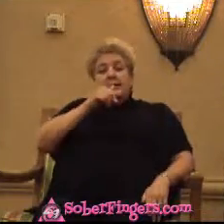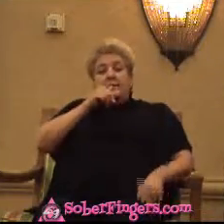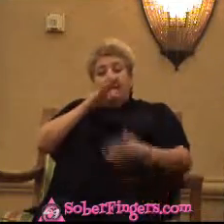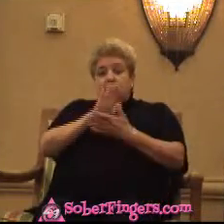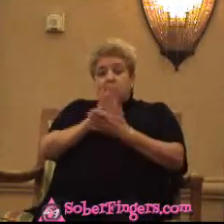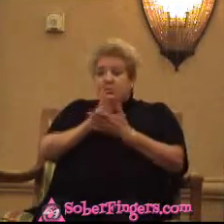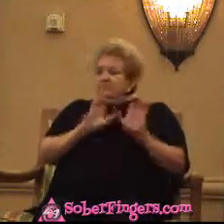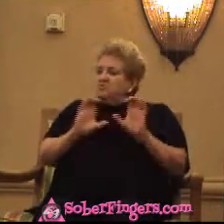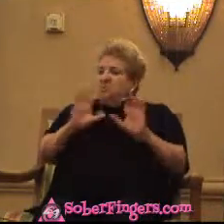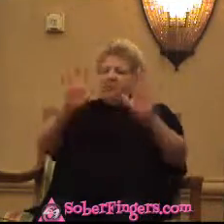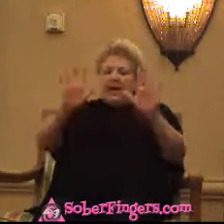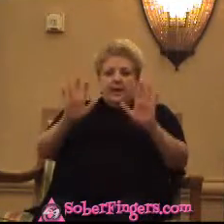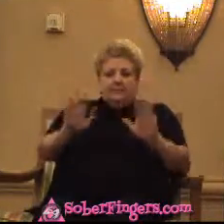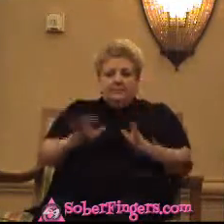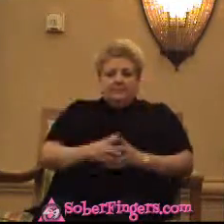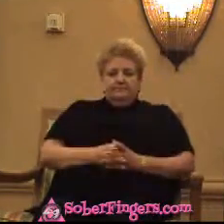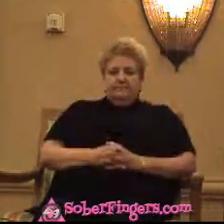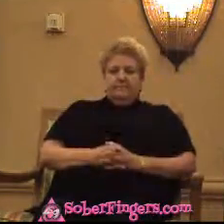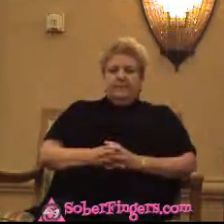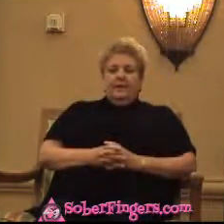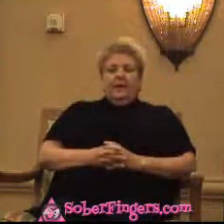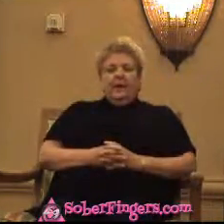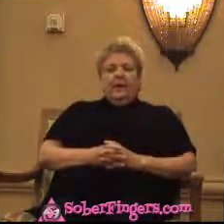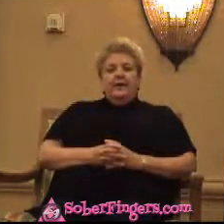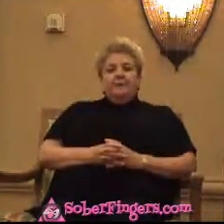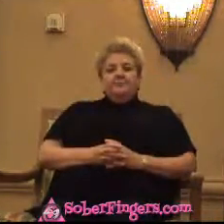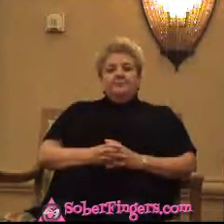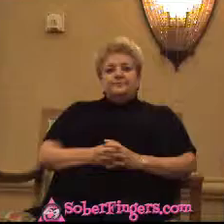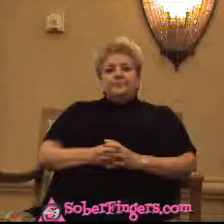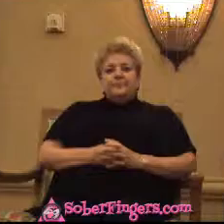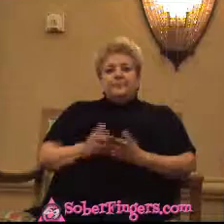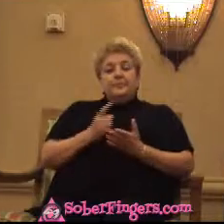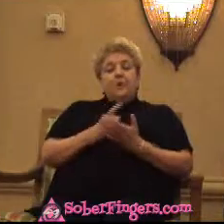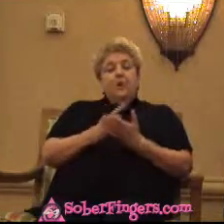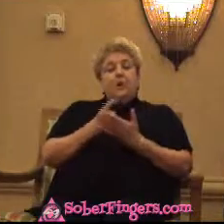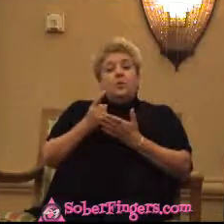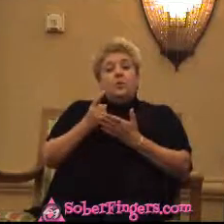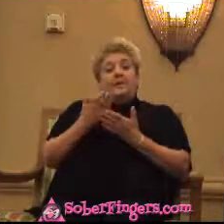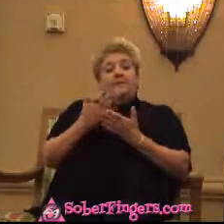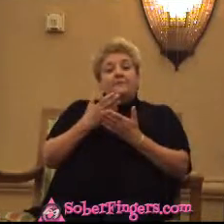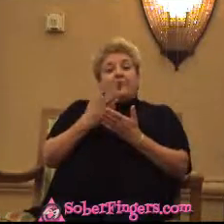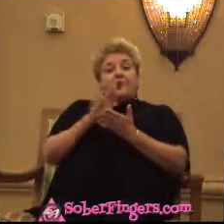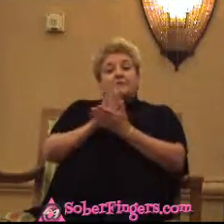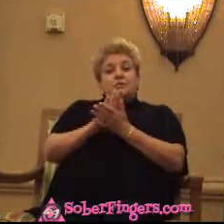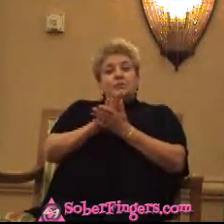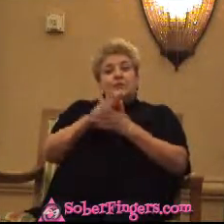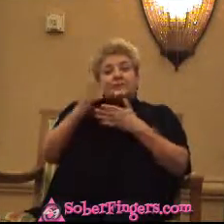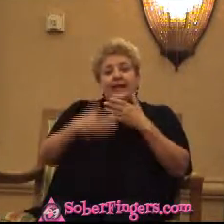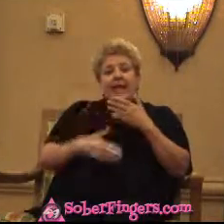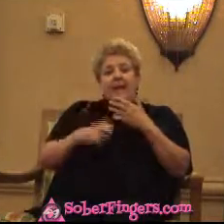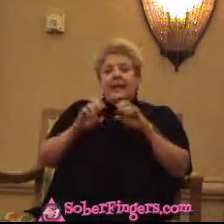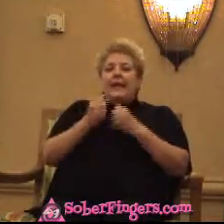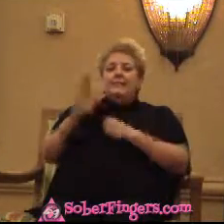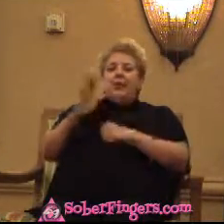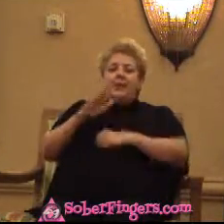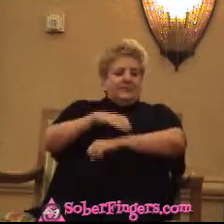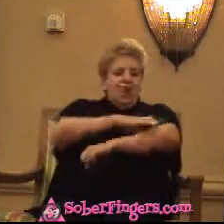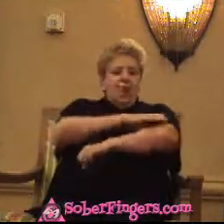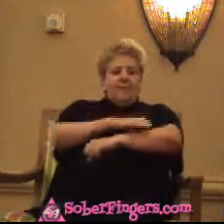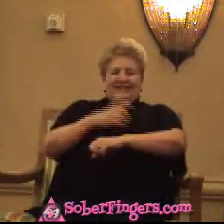fantastic. And he broke his arm the week before school was out, playing football in the gym, and just got the cast off Monday. So